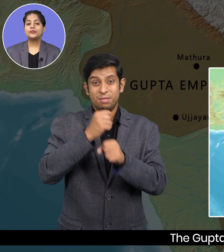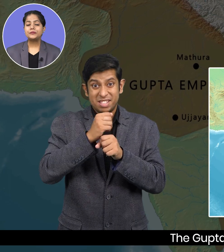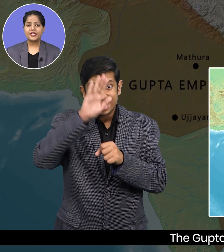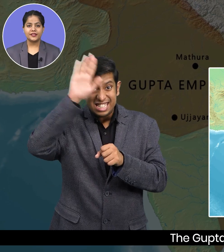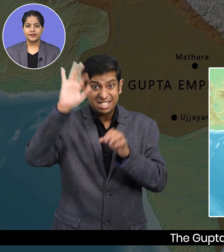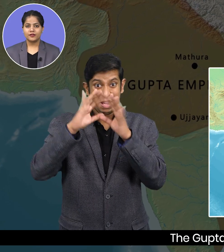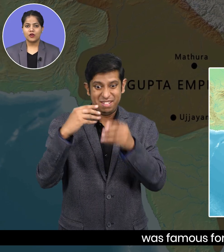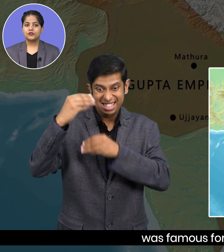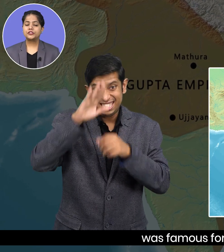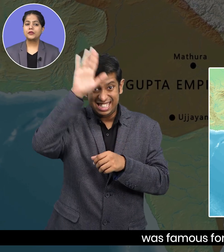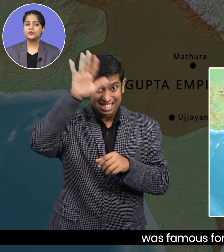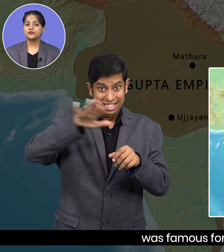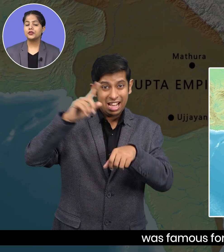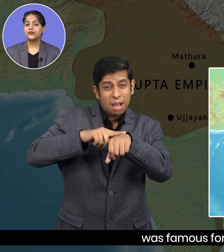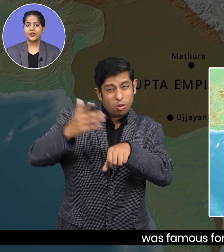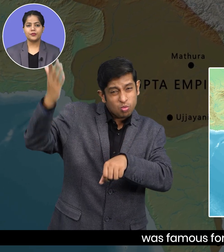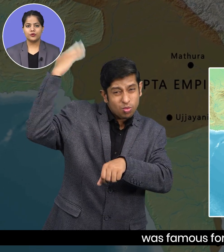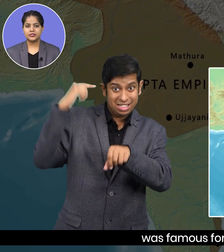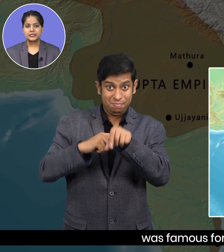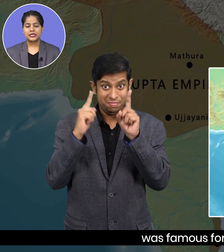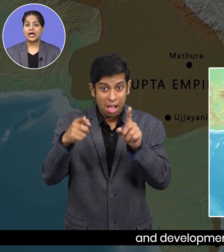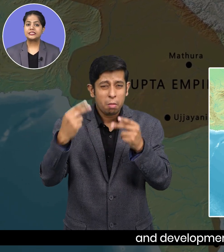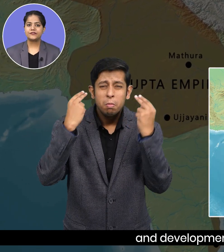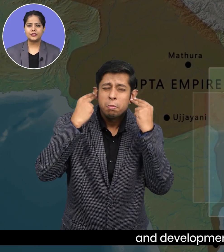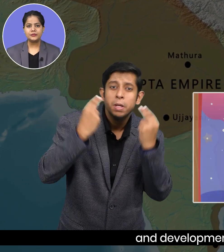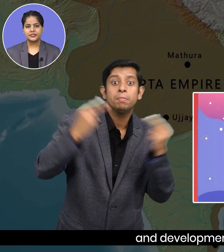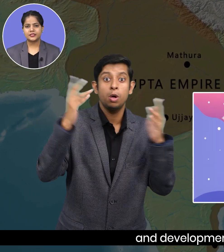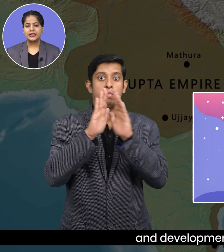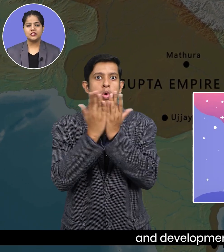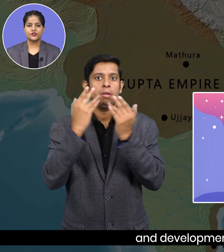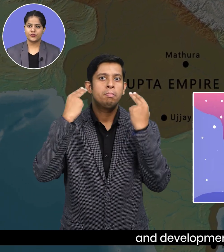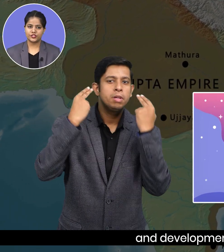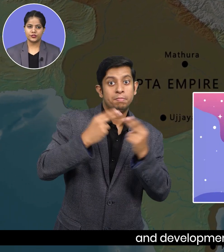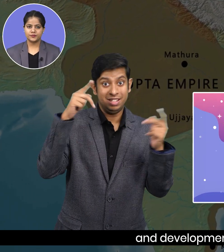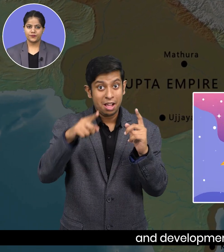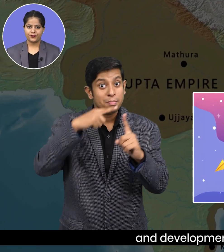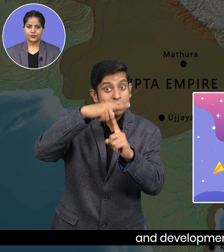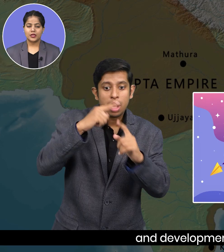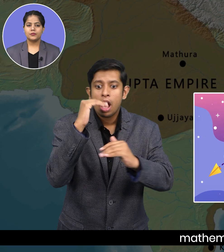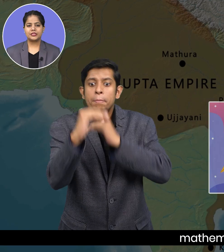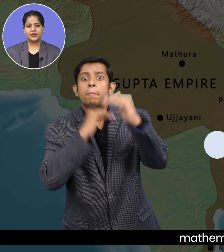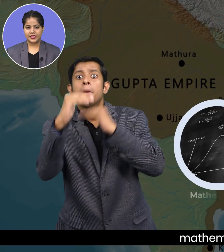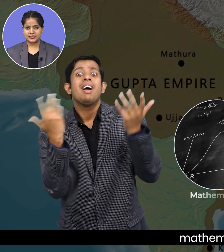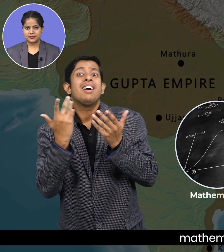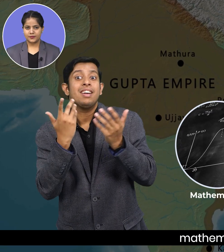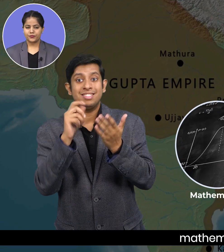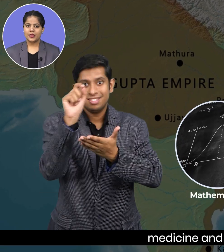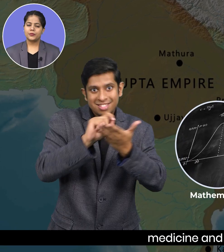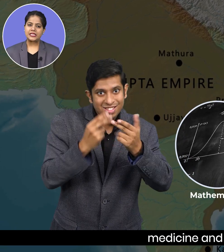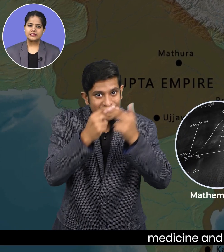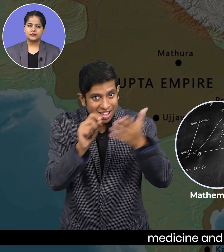The Gupta period was famous for great books and development in literature,